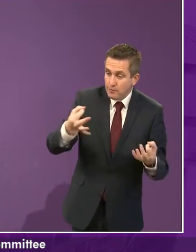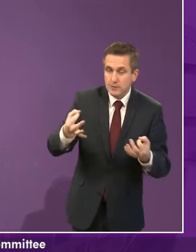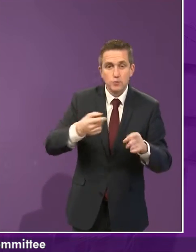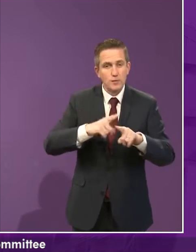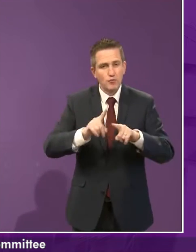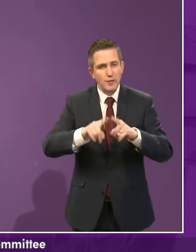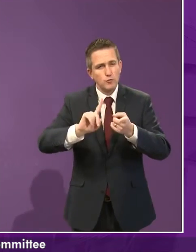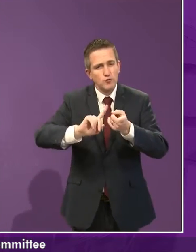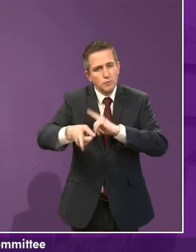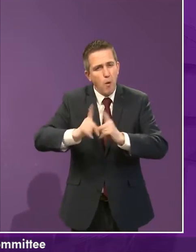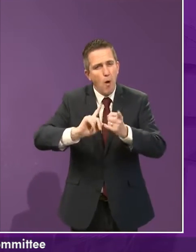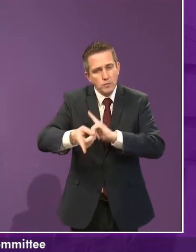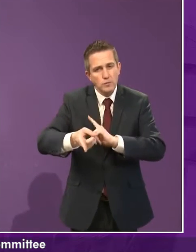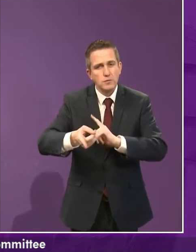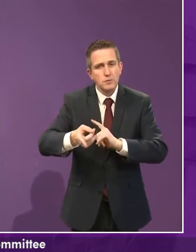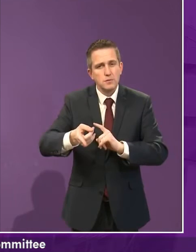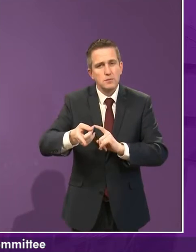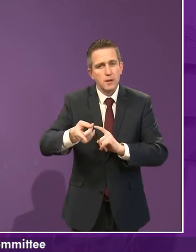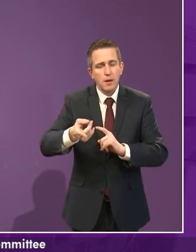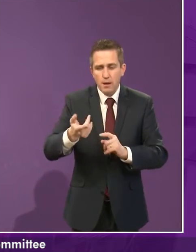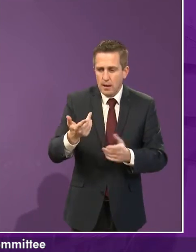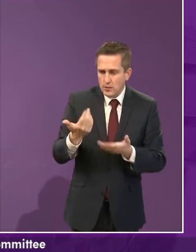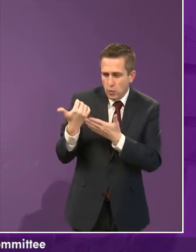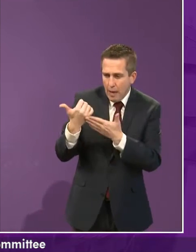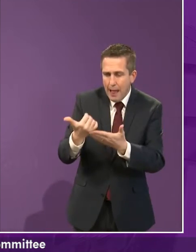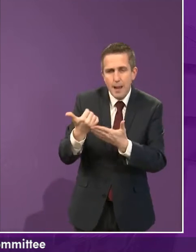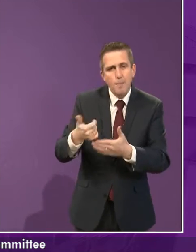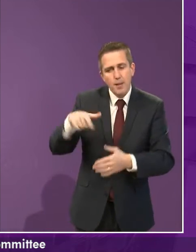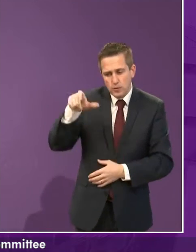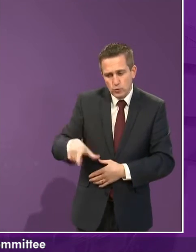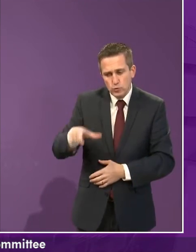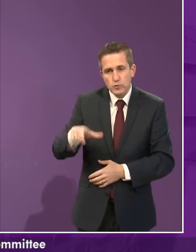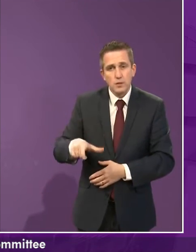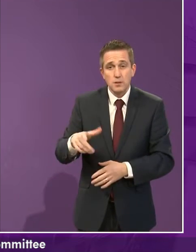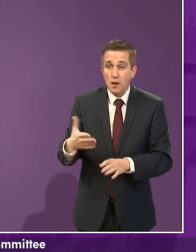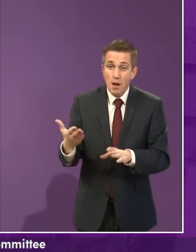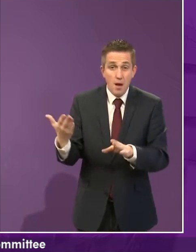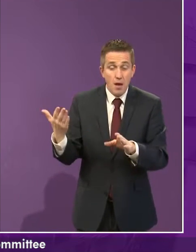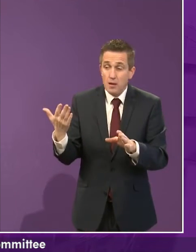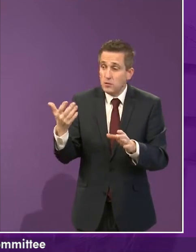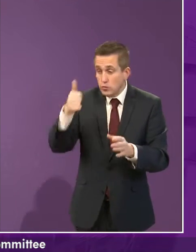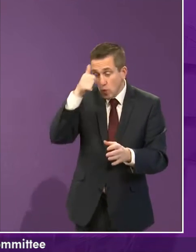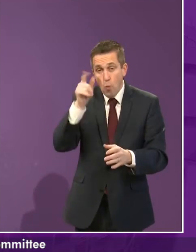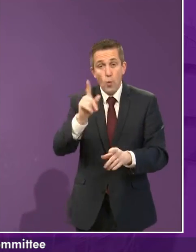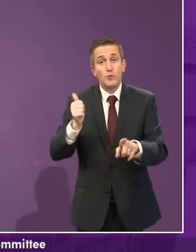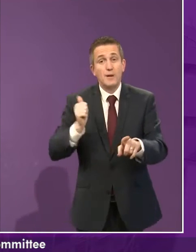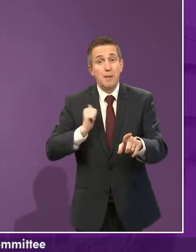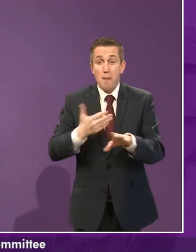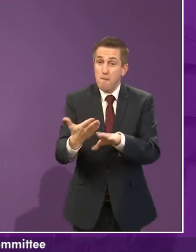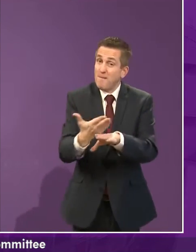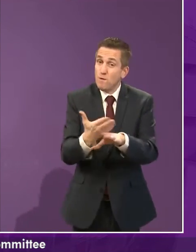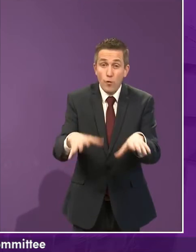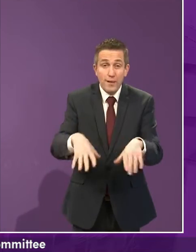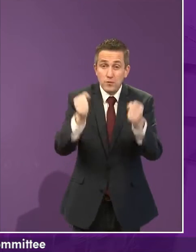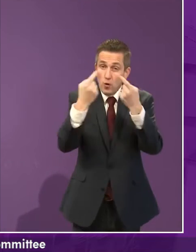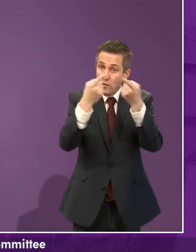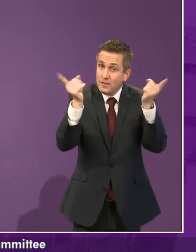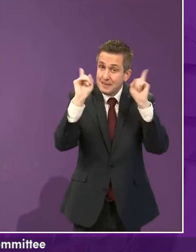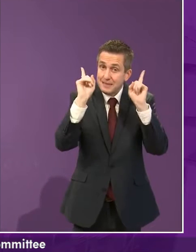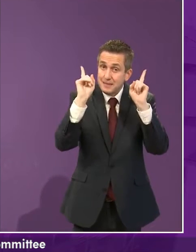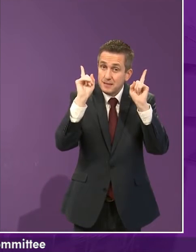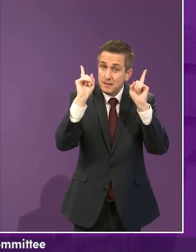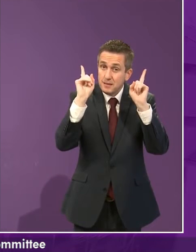trying to manage and navigate their journey well before that they're applicants, and ensure that they have